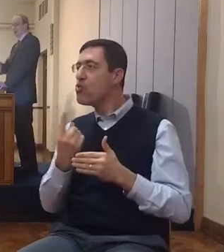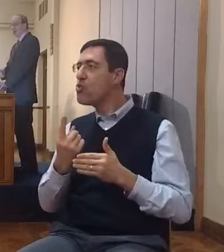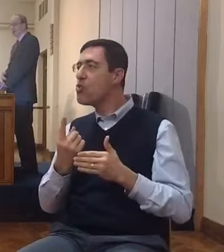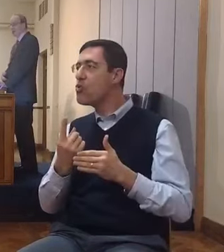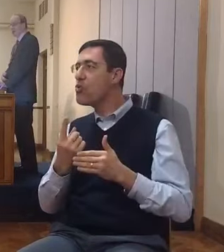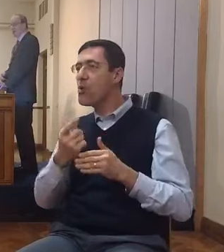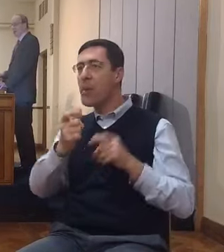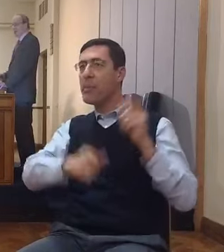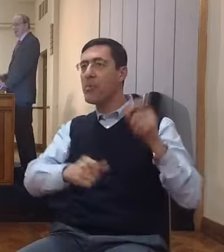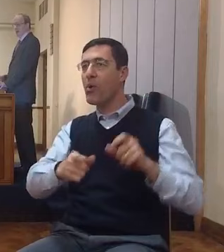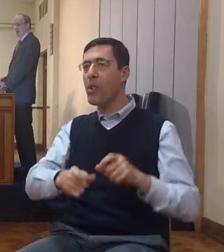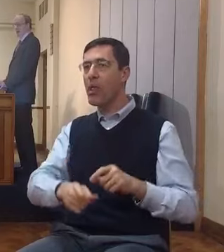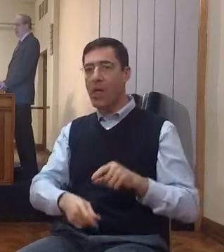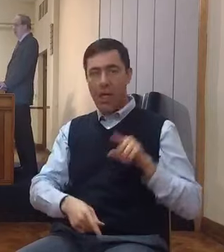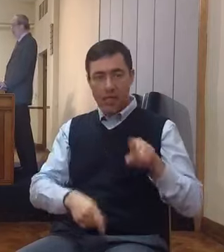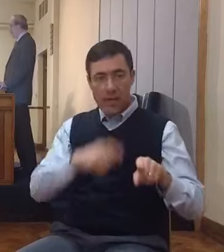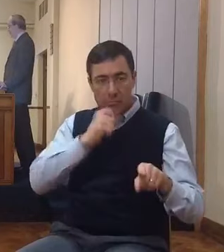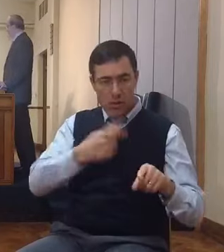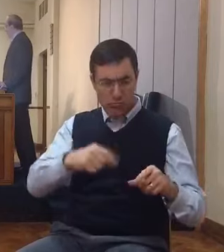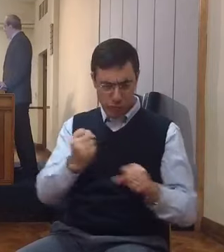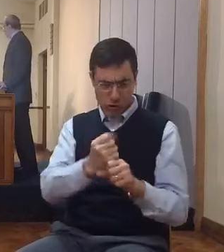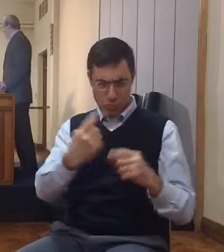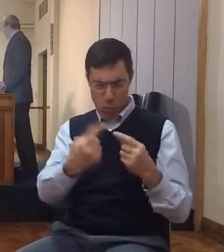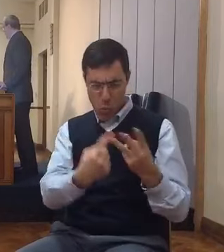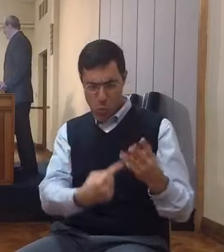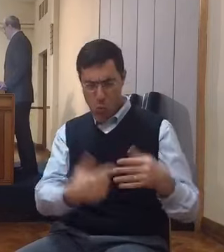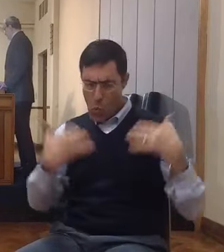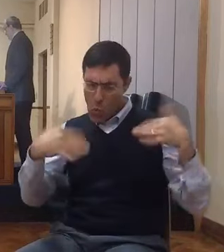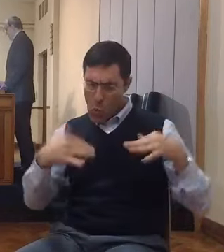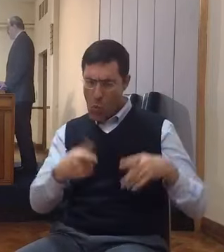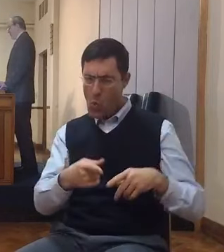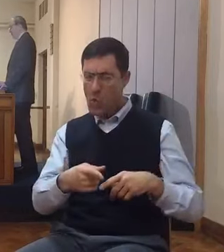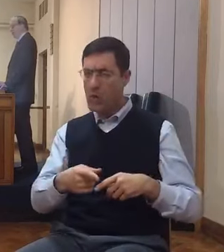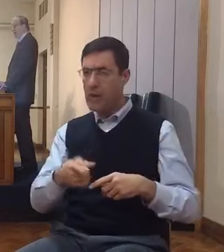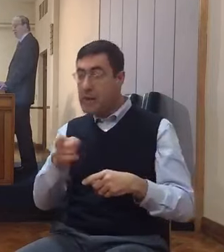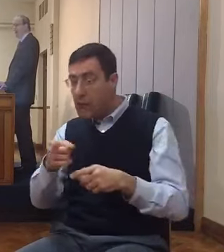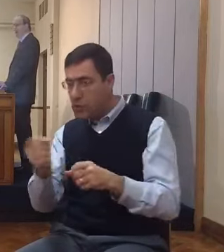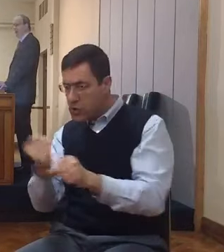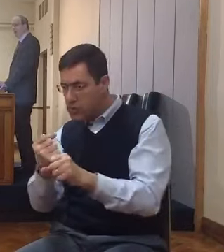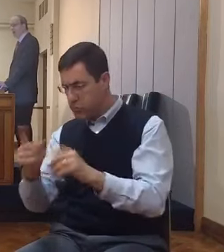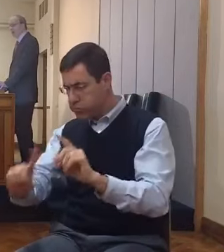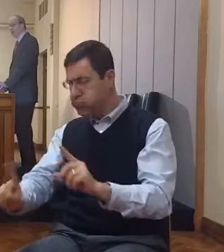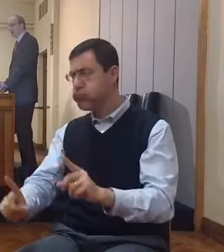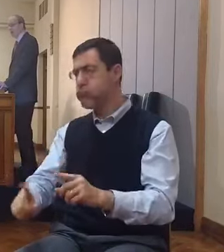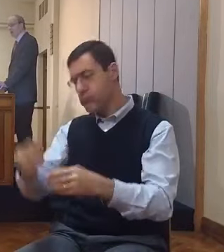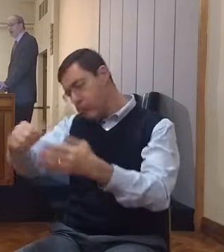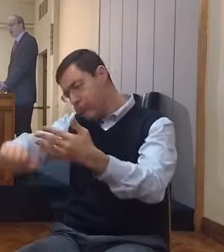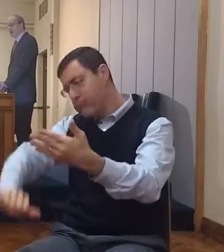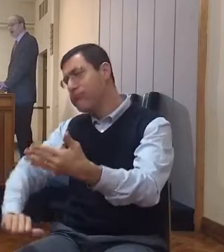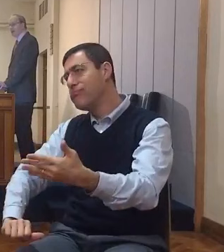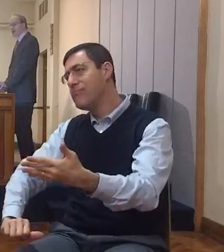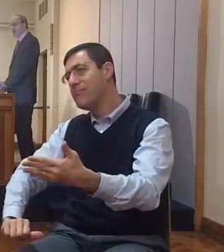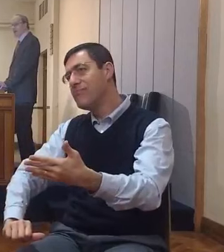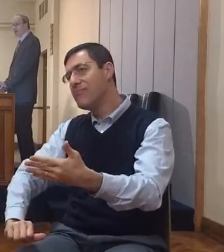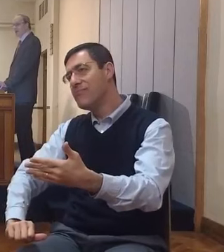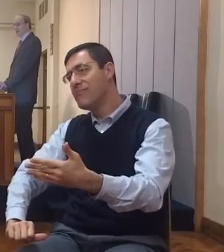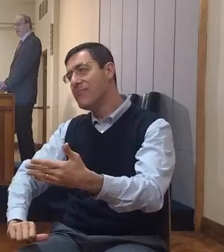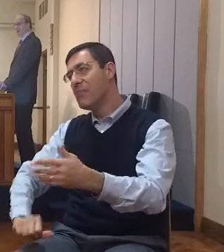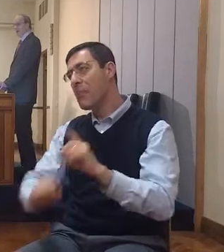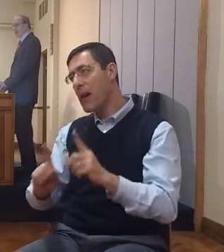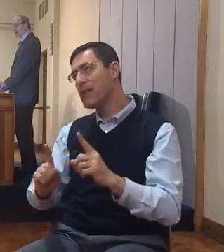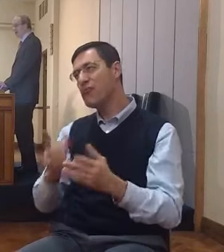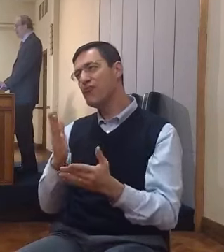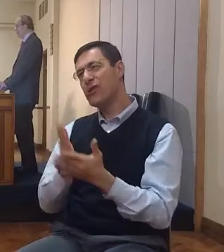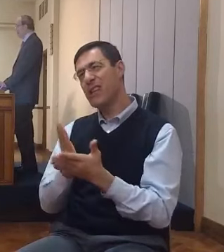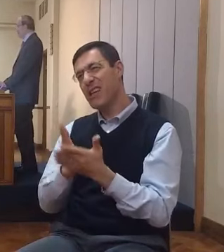did something else. And then the very wonderful men, it's right we want to hear about them and know about them,